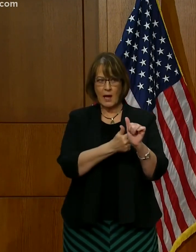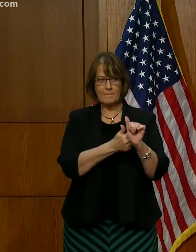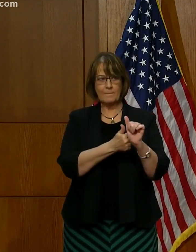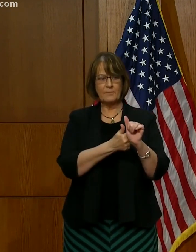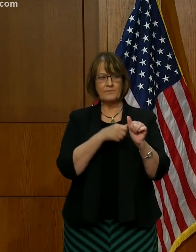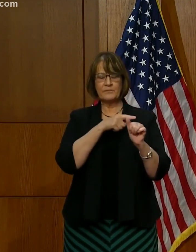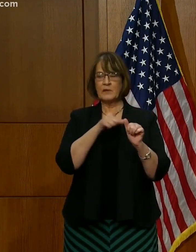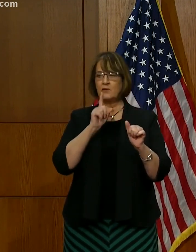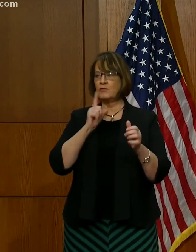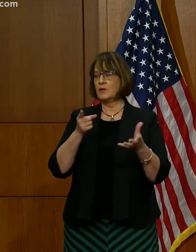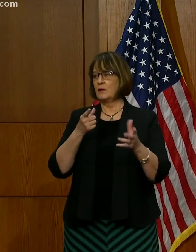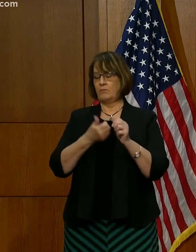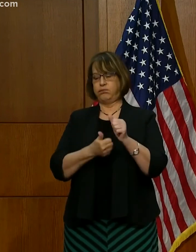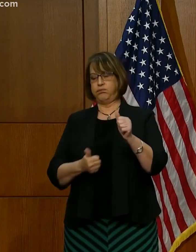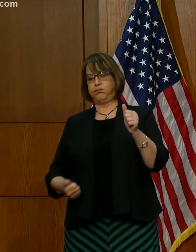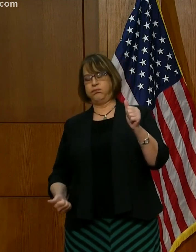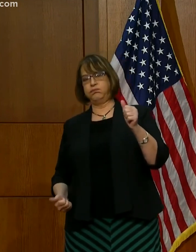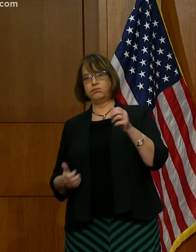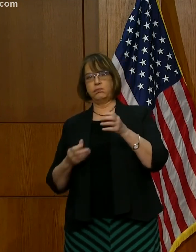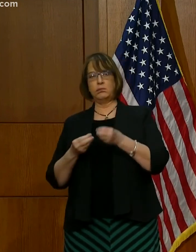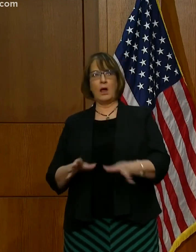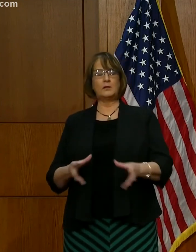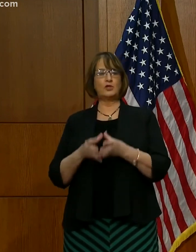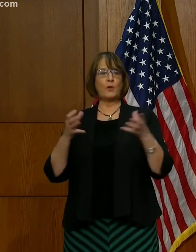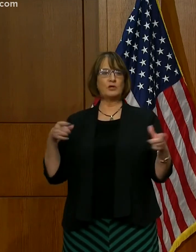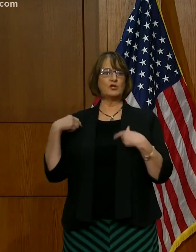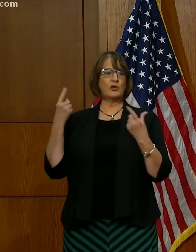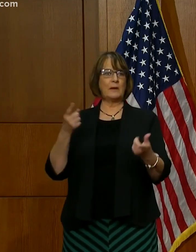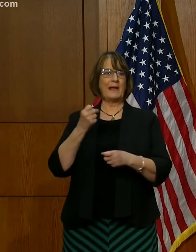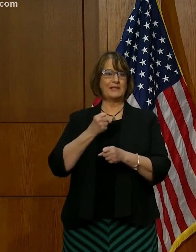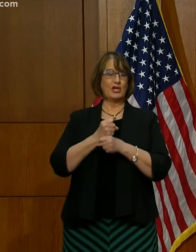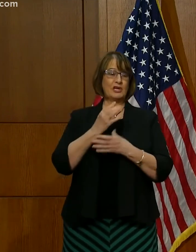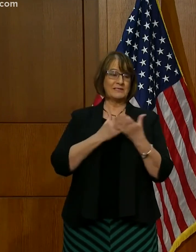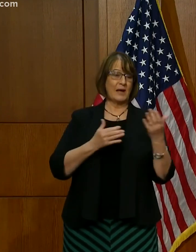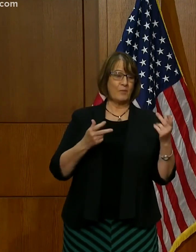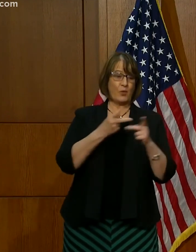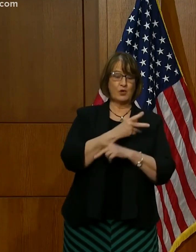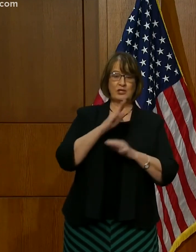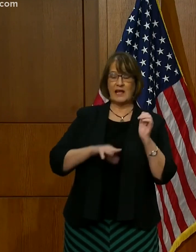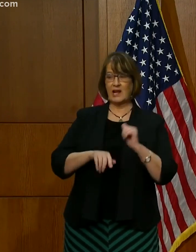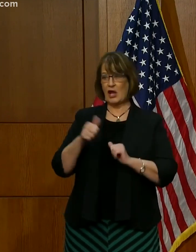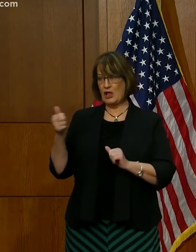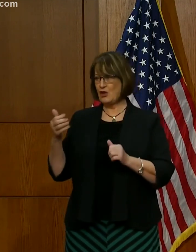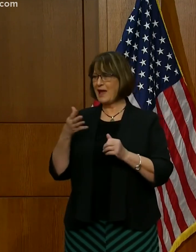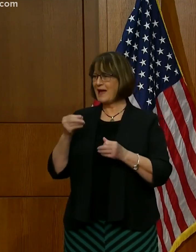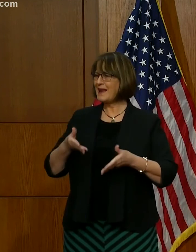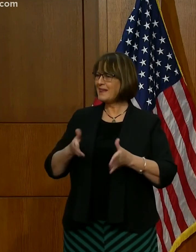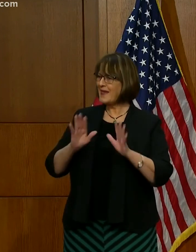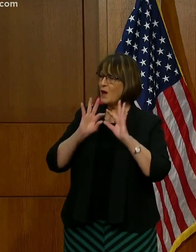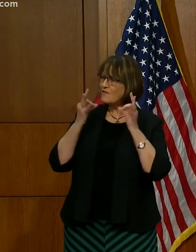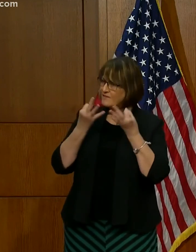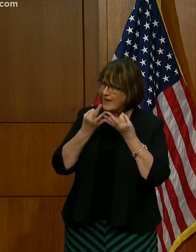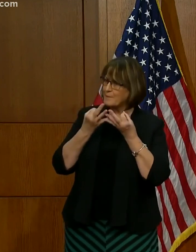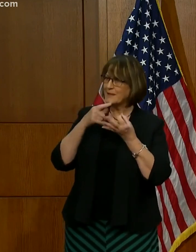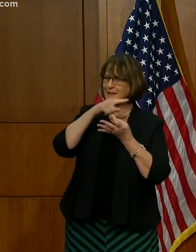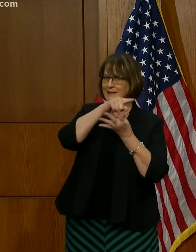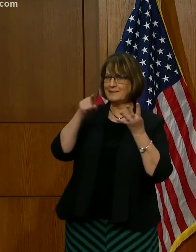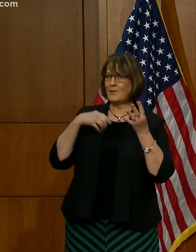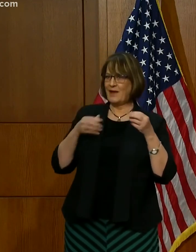have lost so much over the past year, certainly some more than others. Also to allow our families to have opportunities